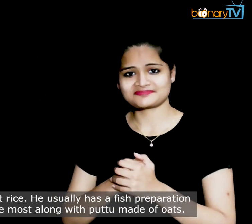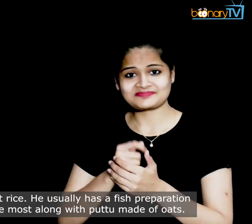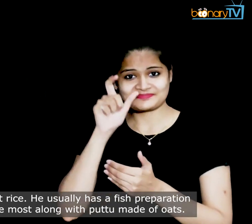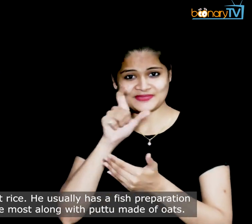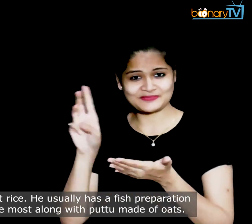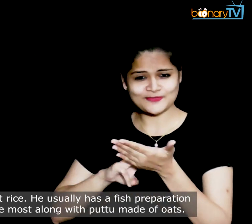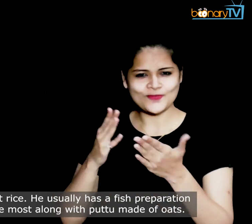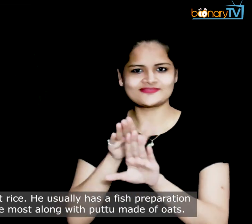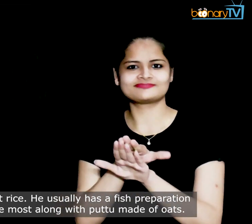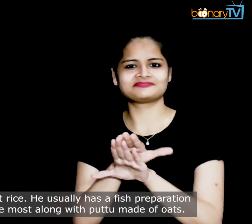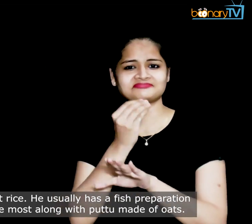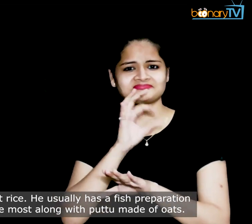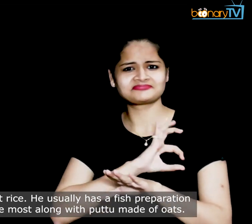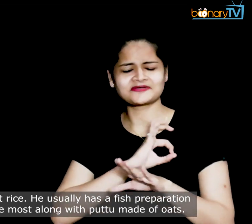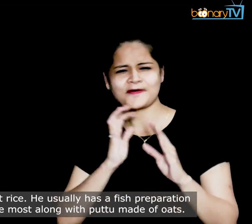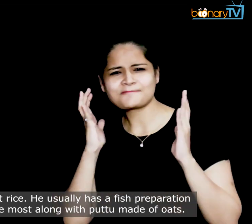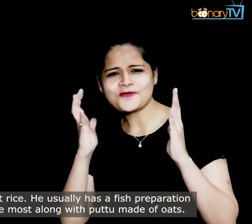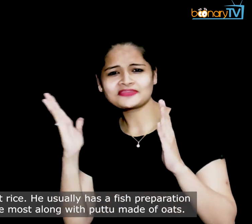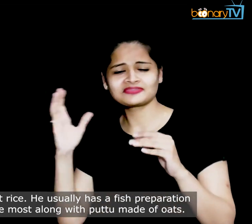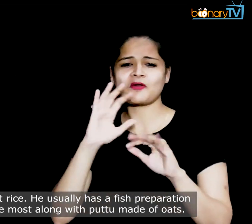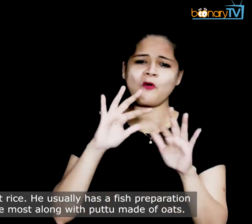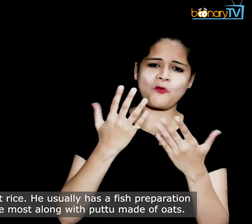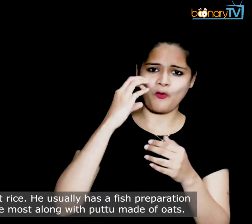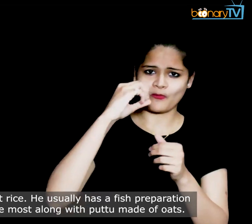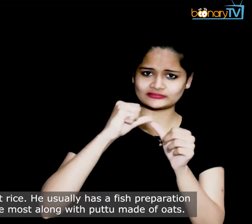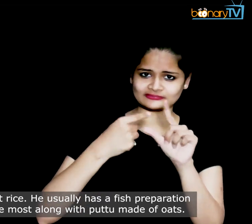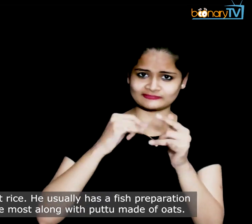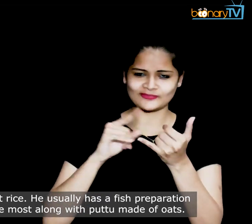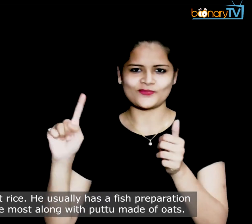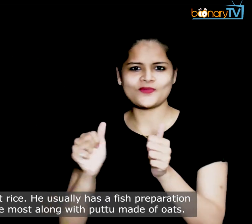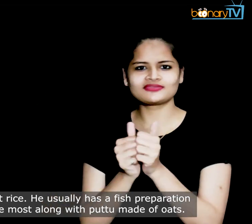is what he likes the most along with puttu made of oats